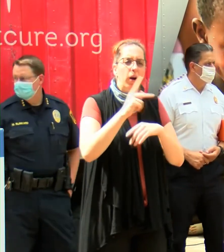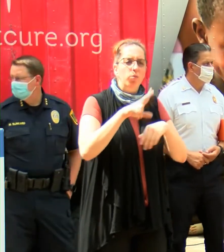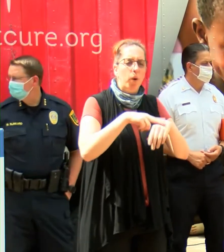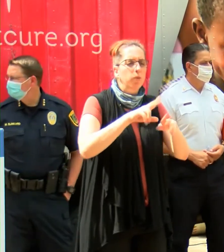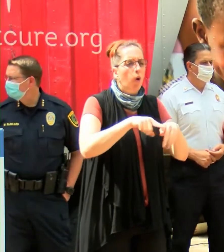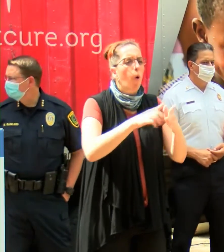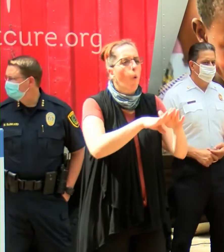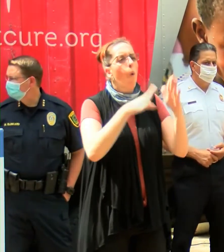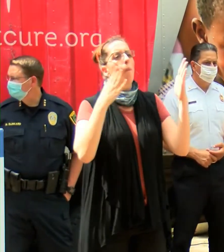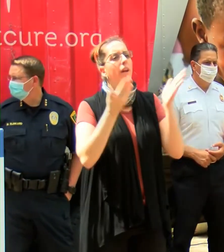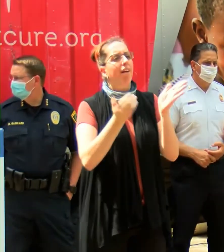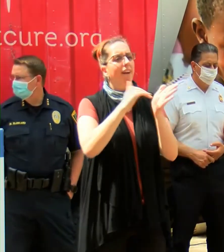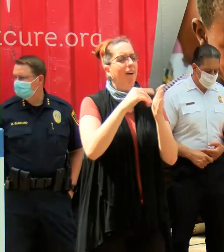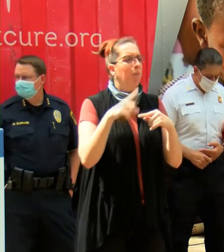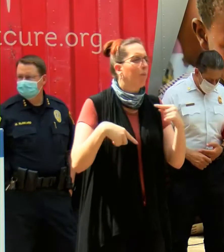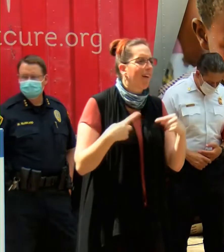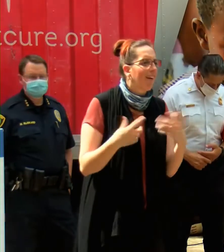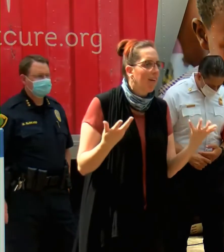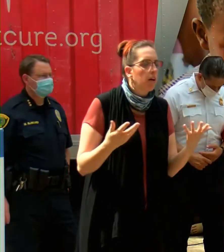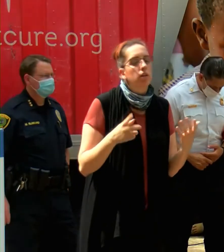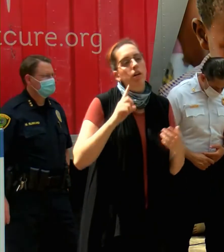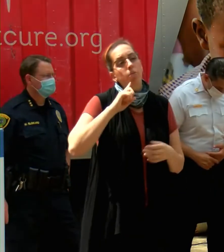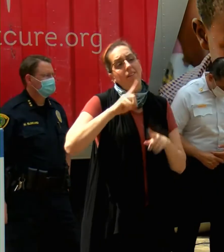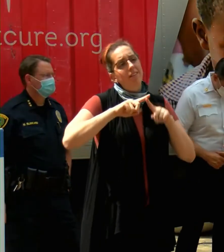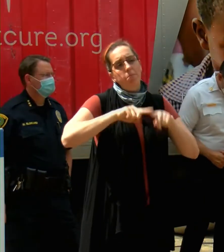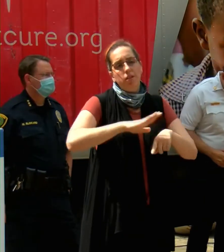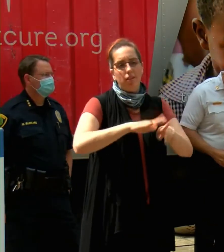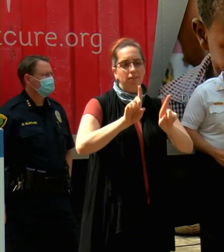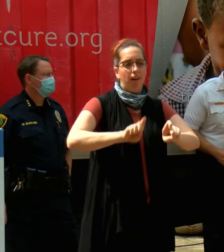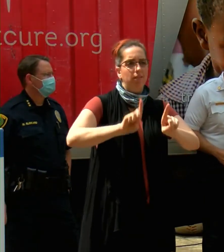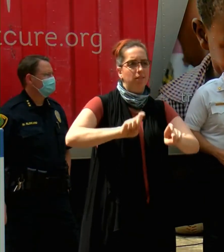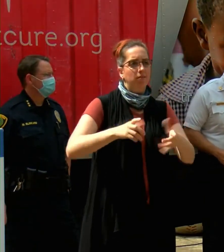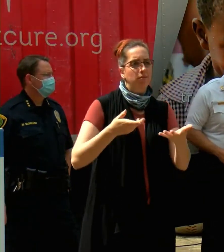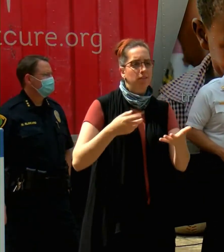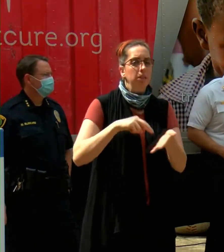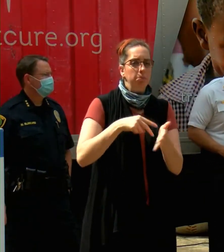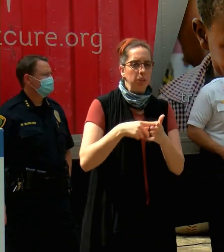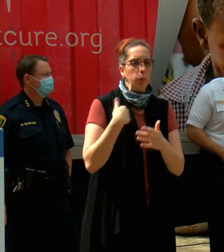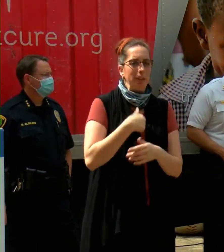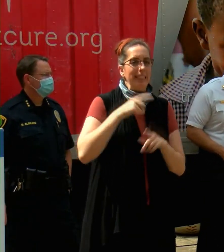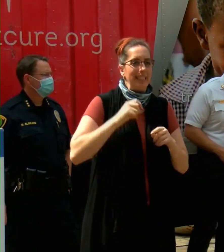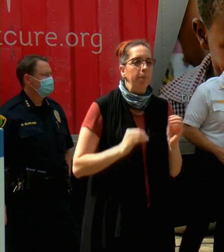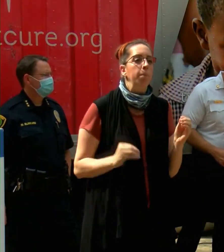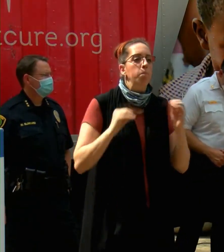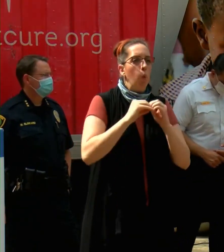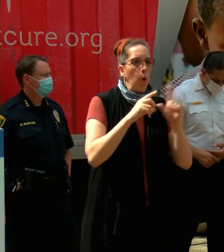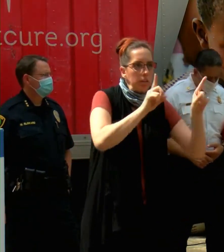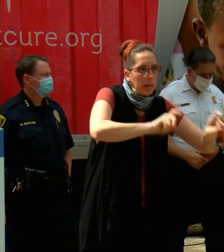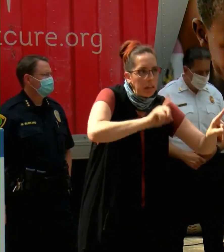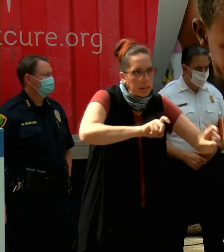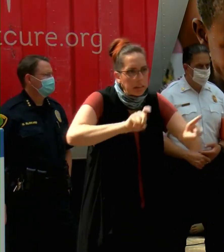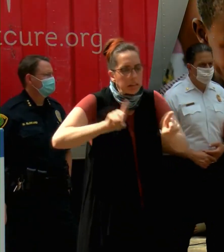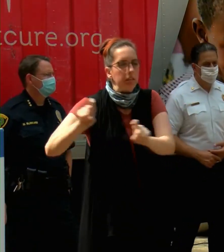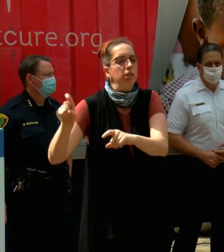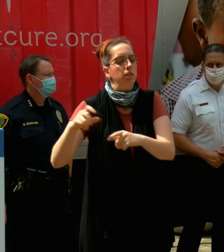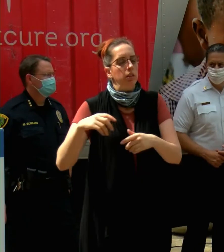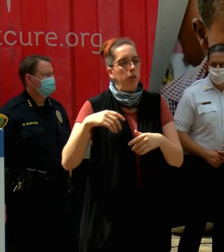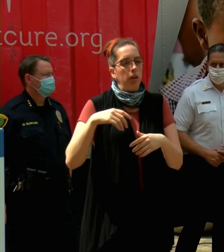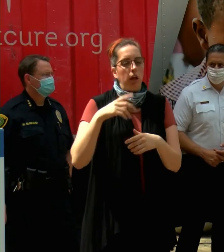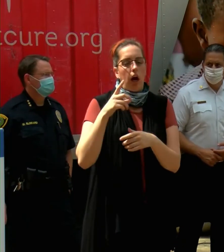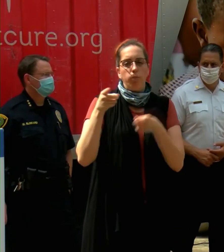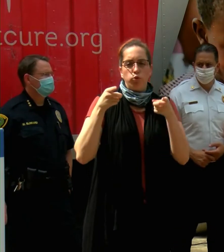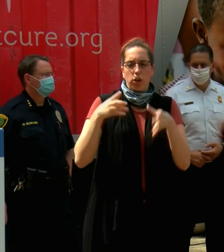nature. That's in part is going to be predicated on the testing. So we need the testing to become a lot more robust. I've asked Director